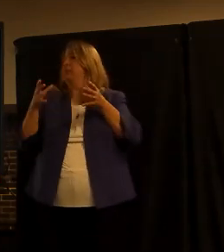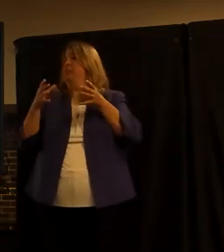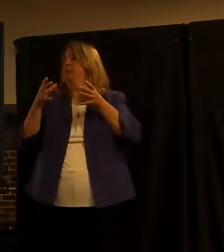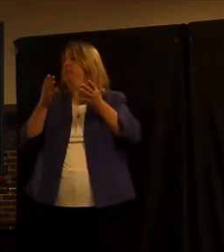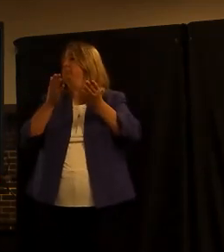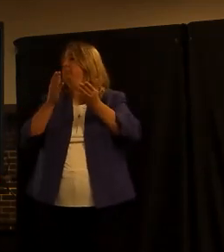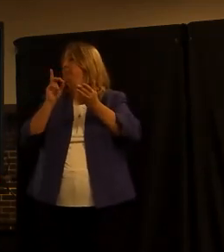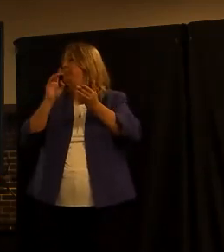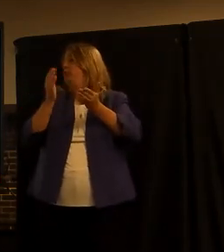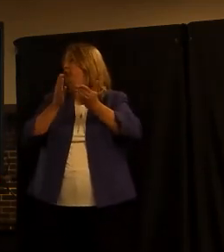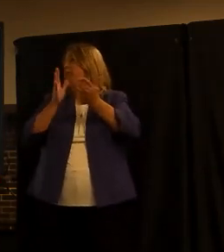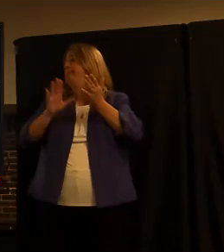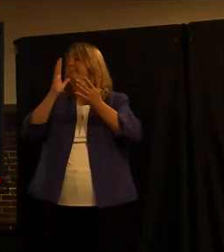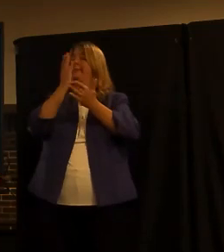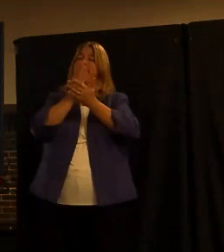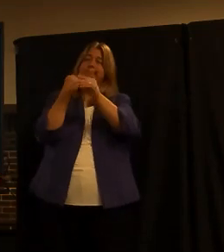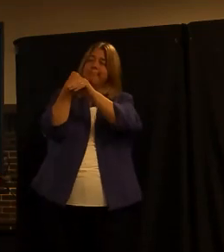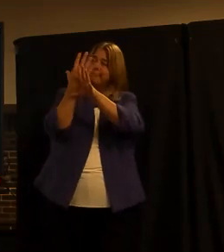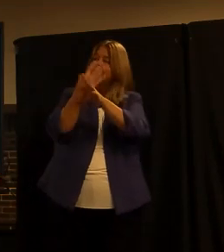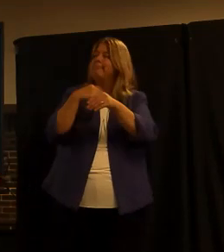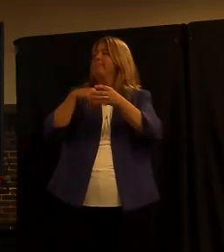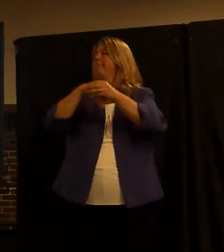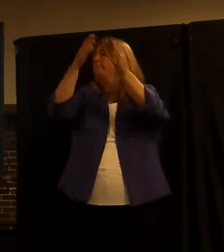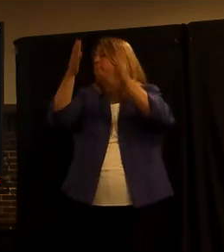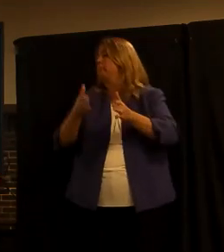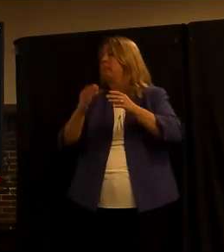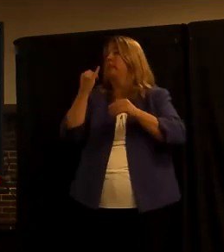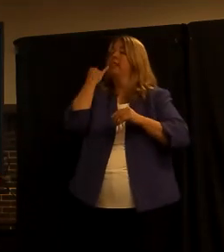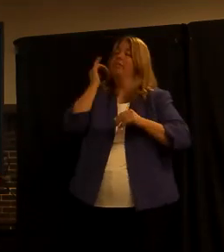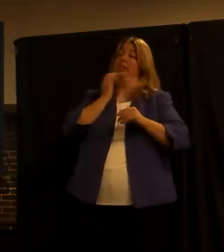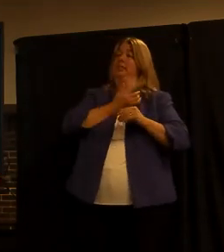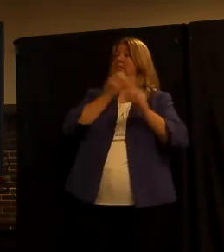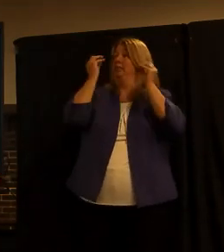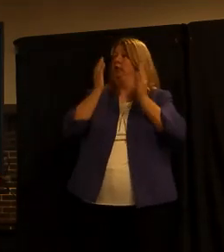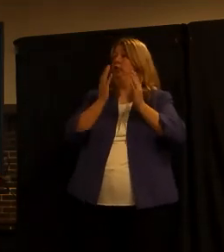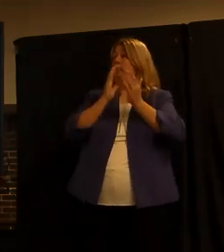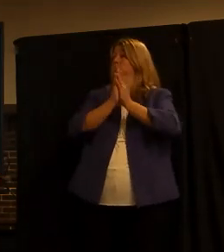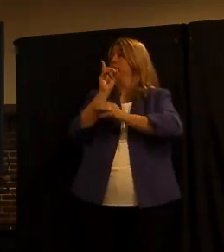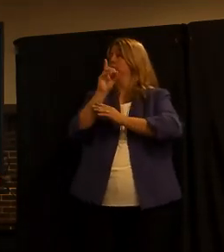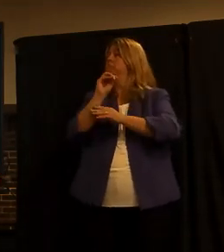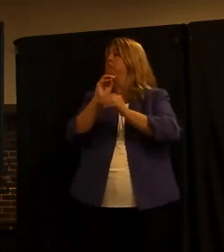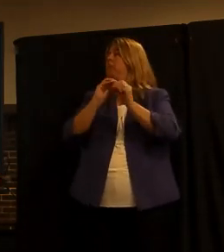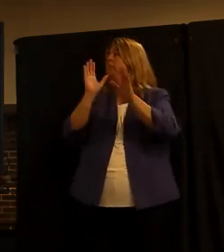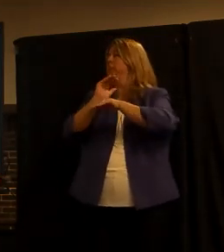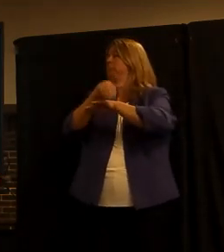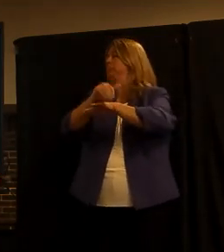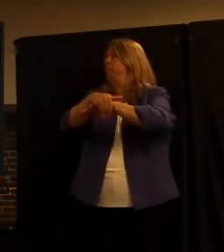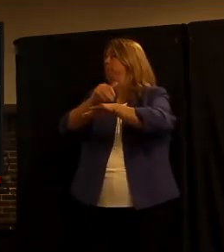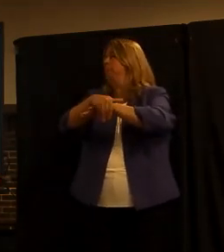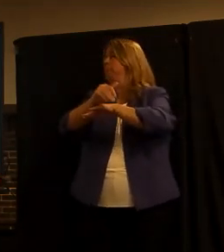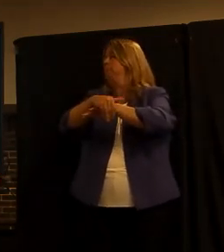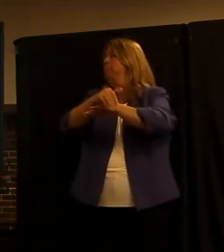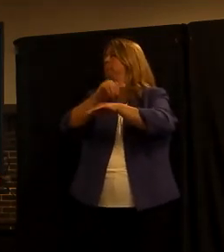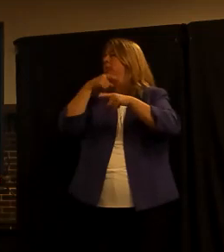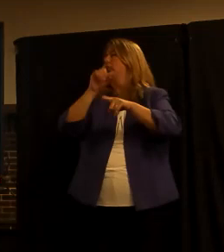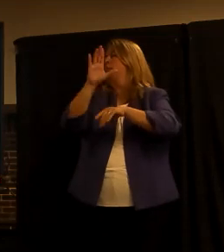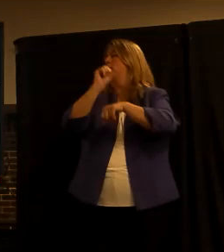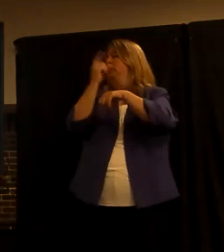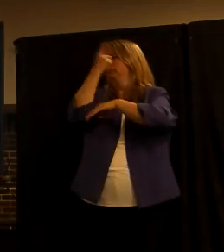currently interested. They'll get trained through the Sky High program. And some of those services will be provided in person or